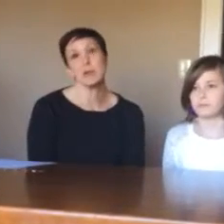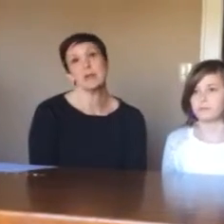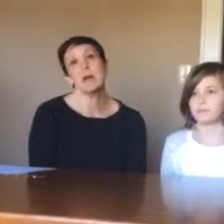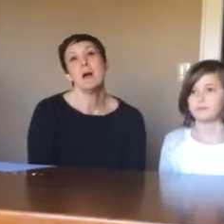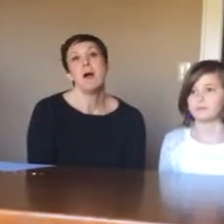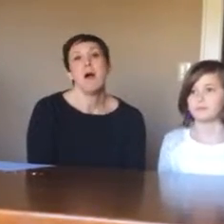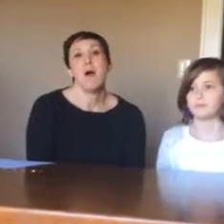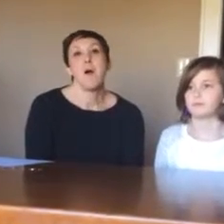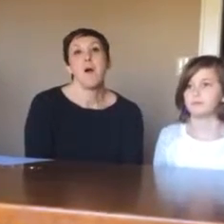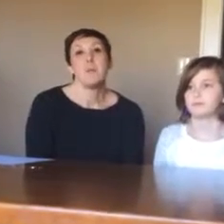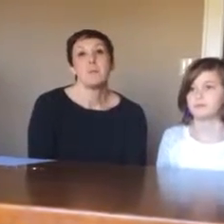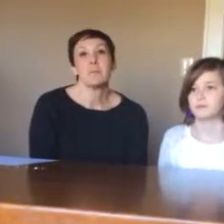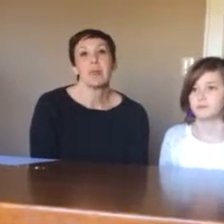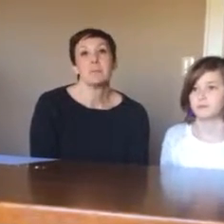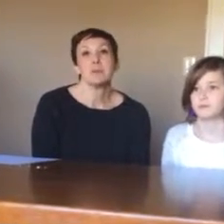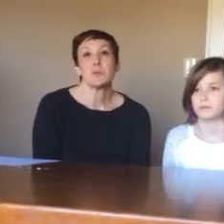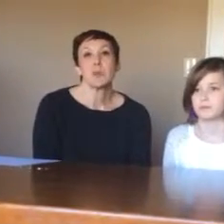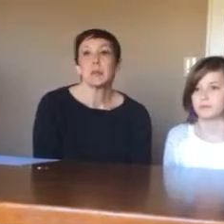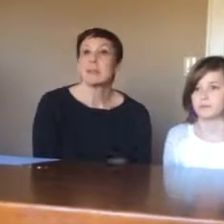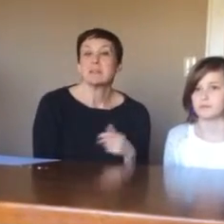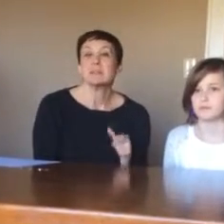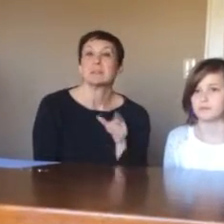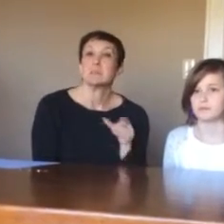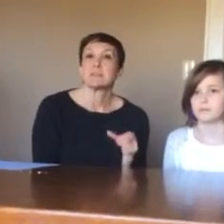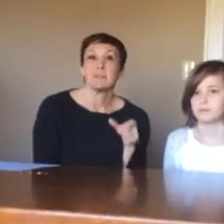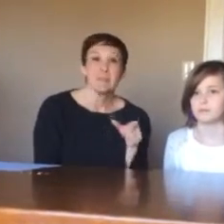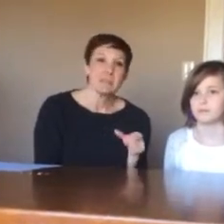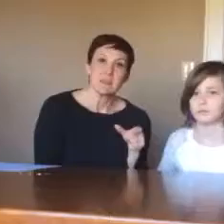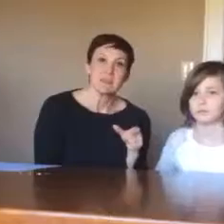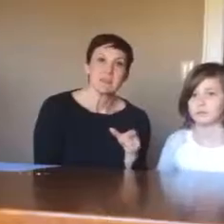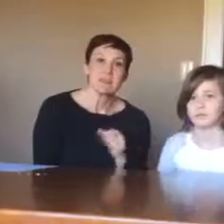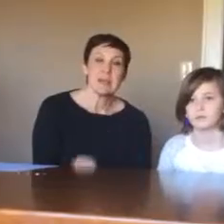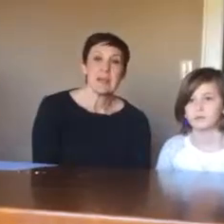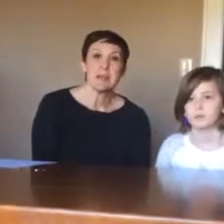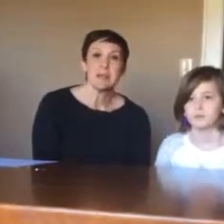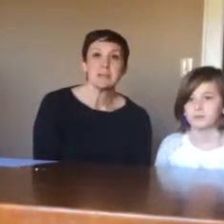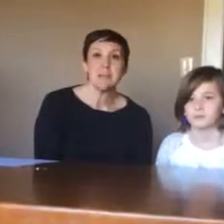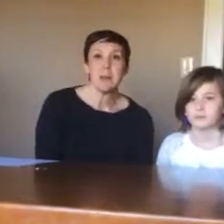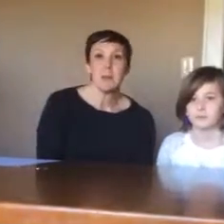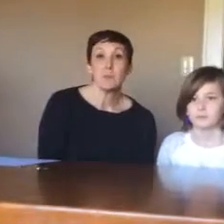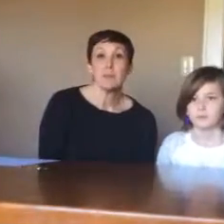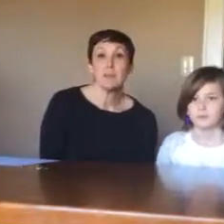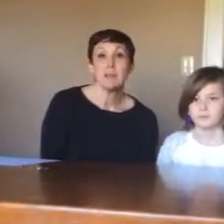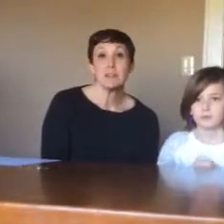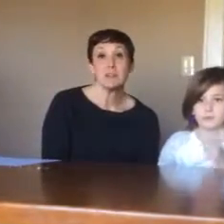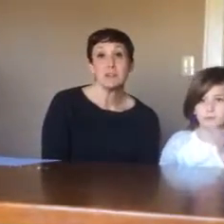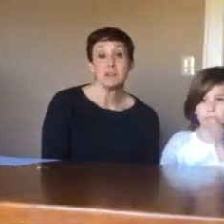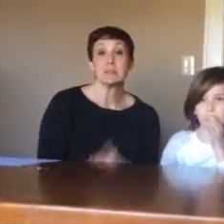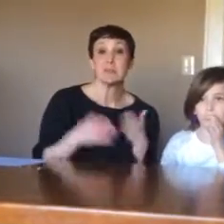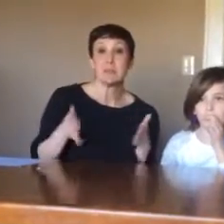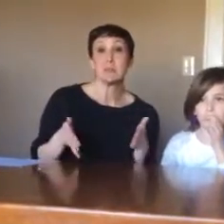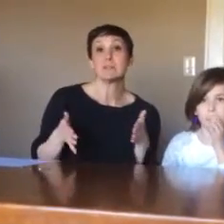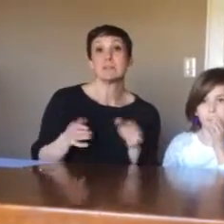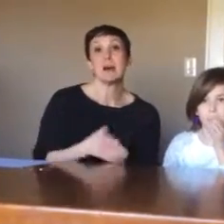important. And so you're breaking it into specific skills. And really they should be skills